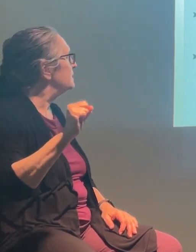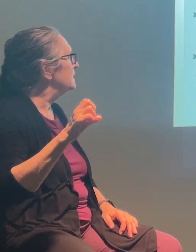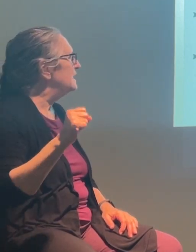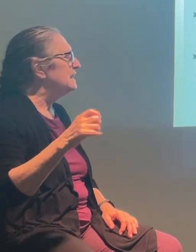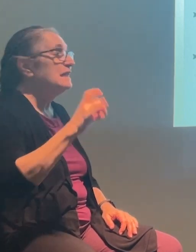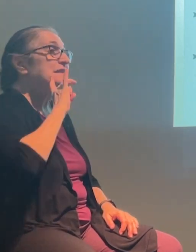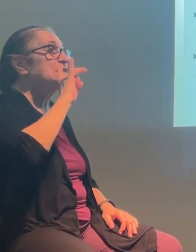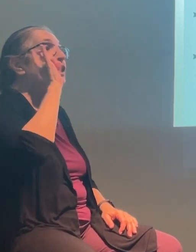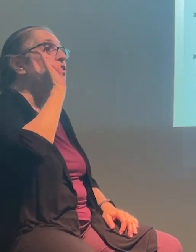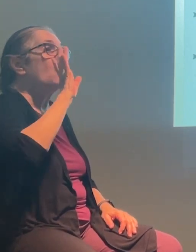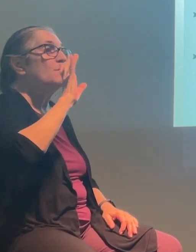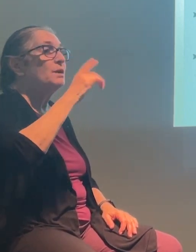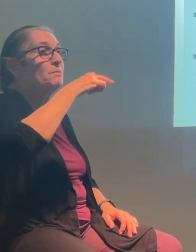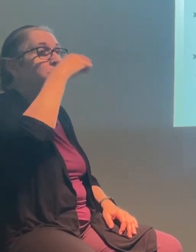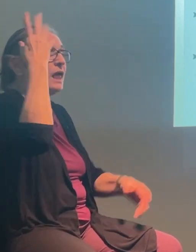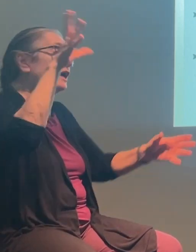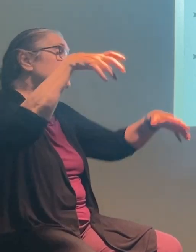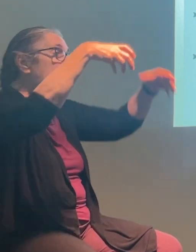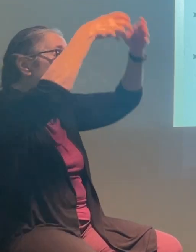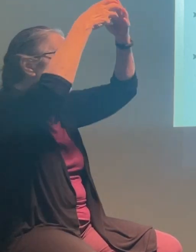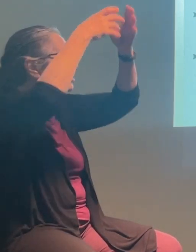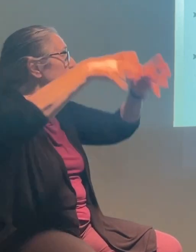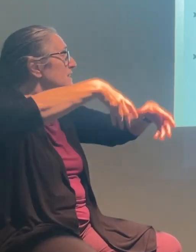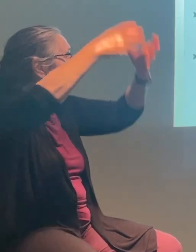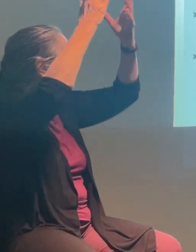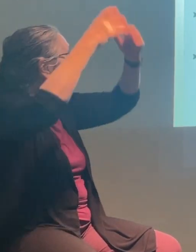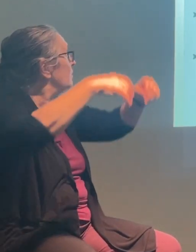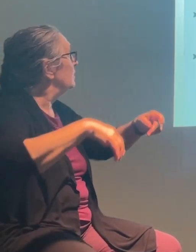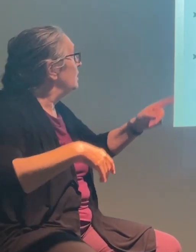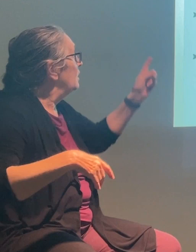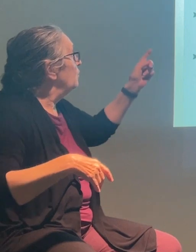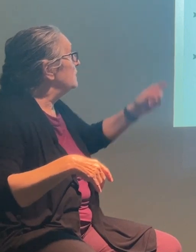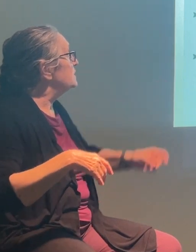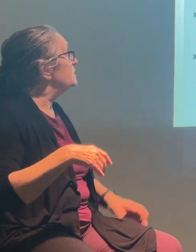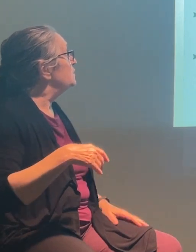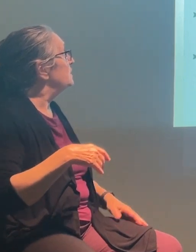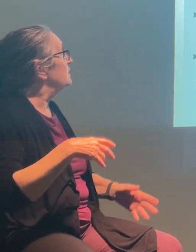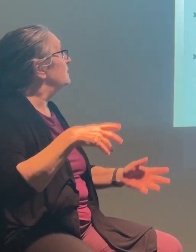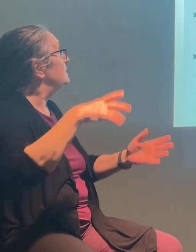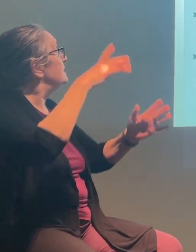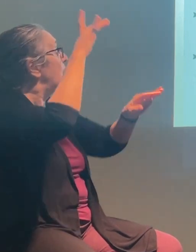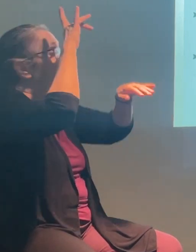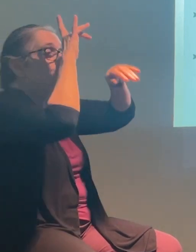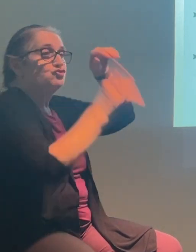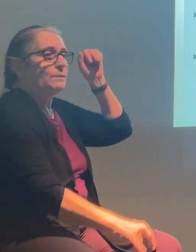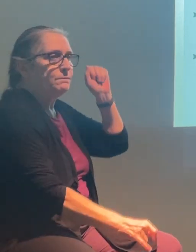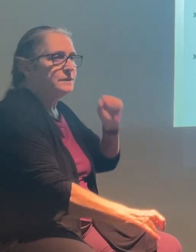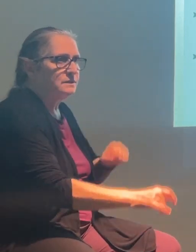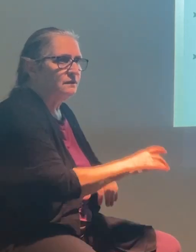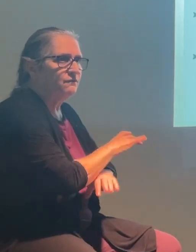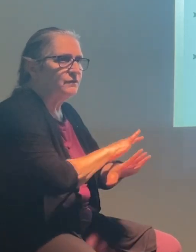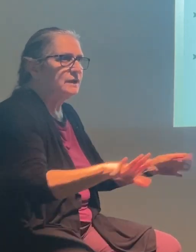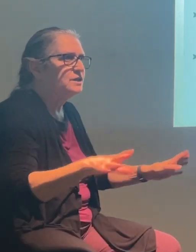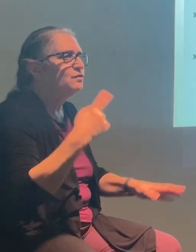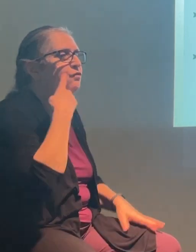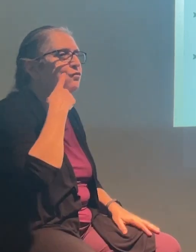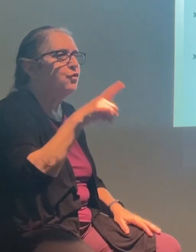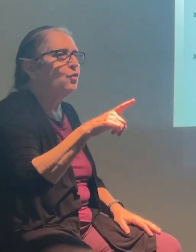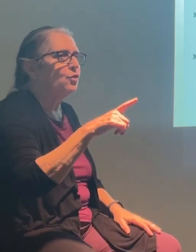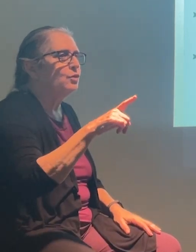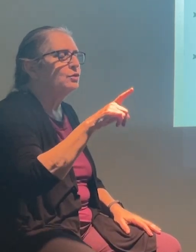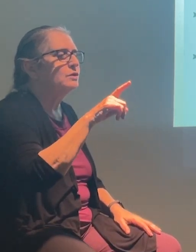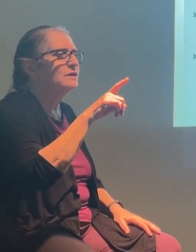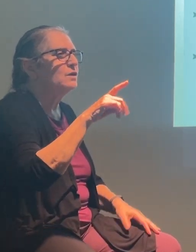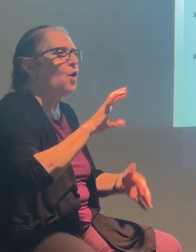the 70s, which Macron is having stripped completely for the Olympics. And he said it has